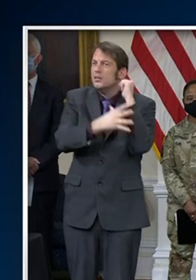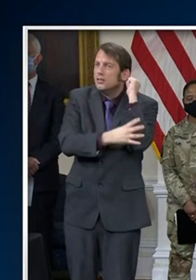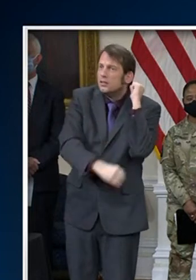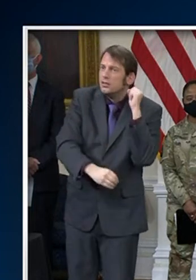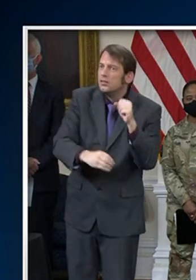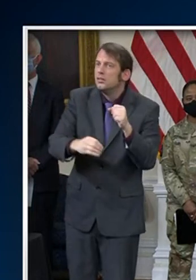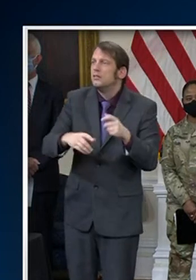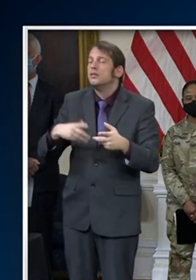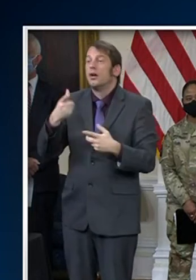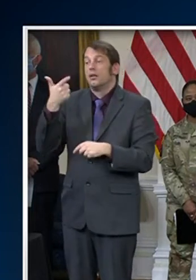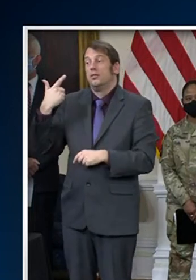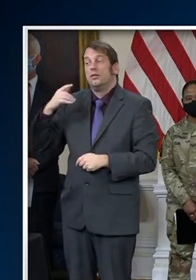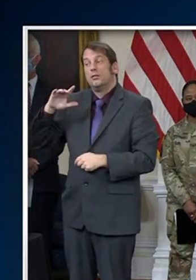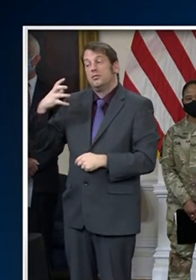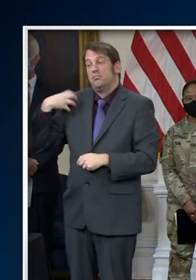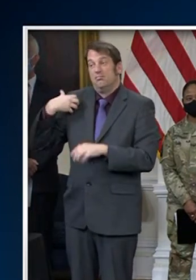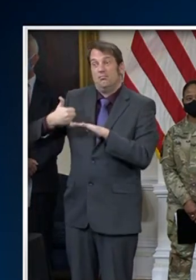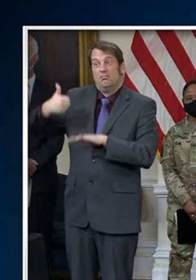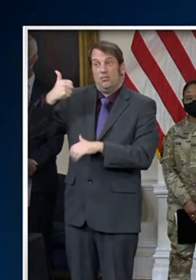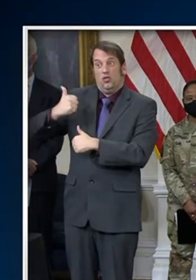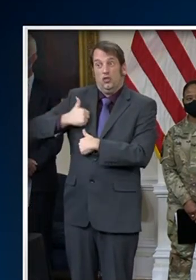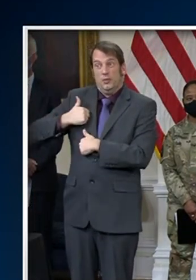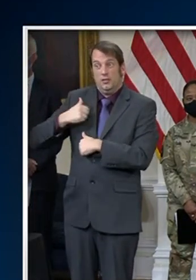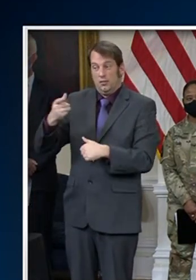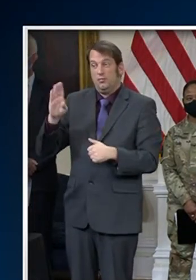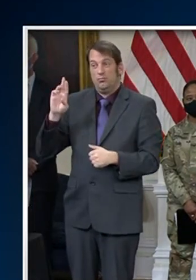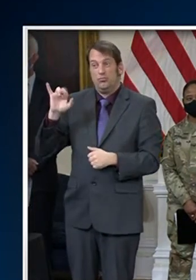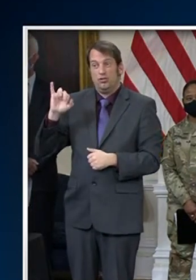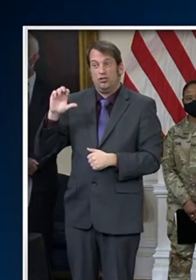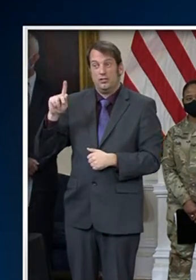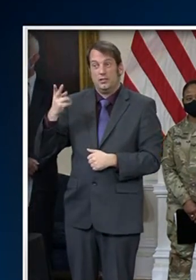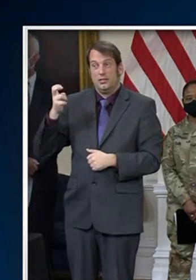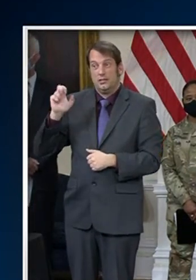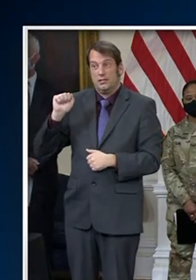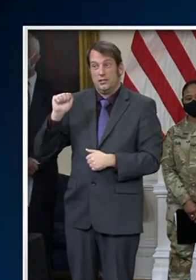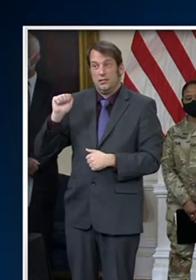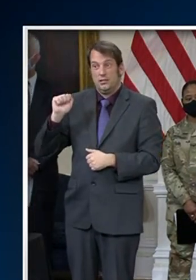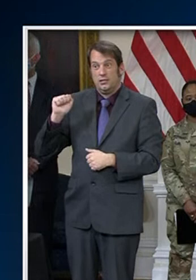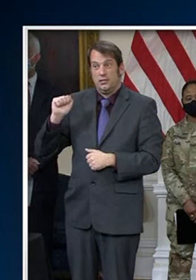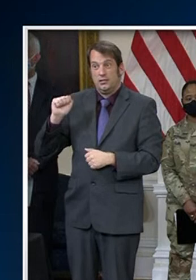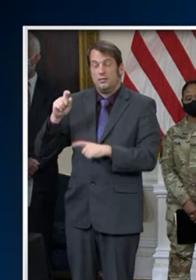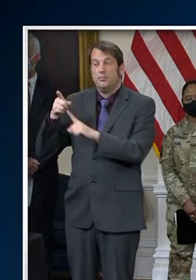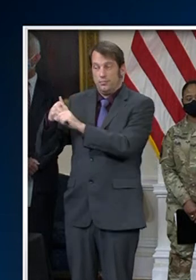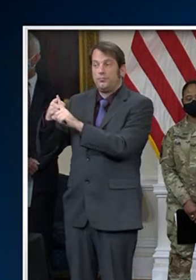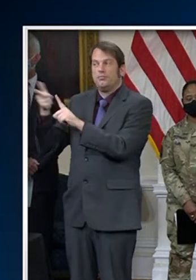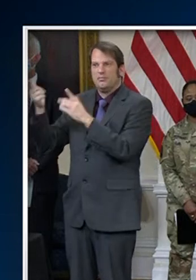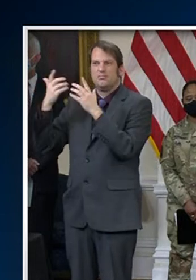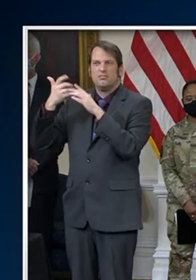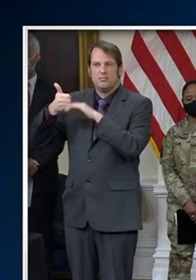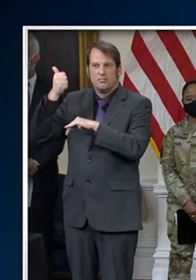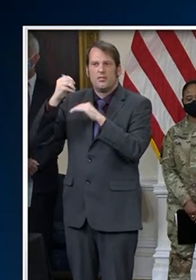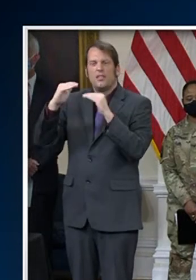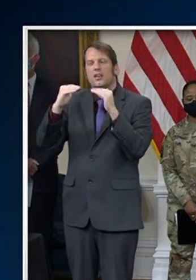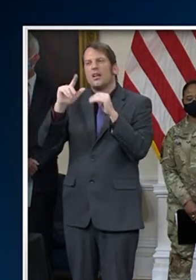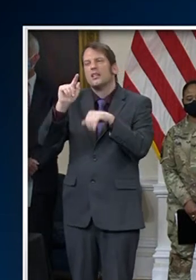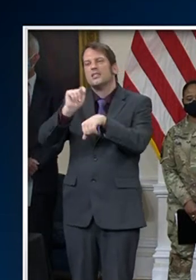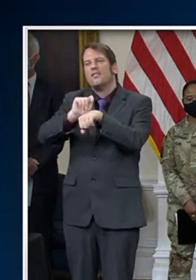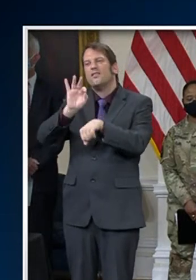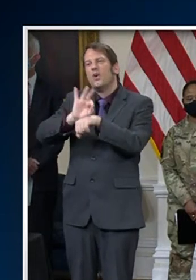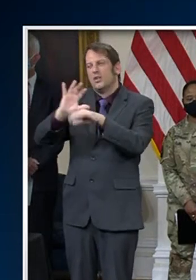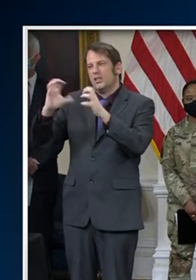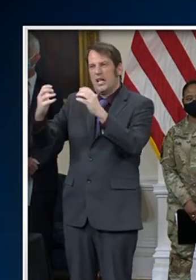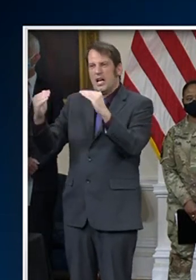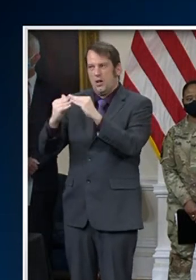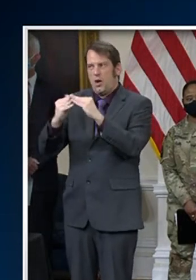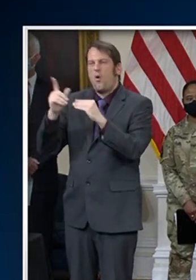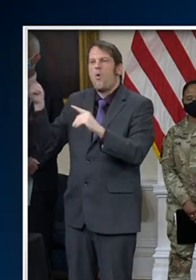who is the head of the Maryland Vaccine Equity Task Force, has requested that each county appoint